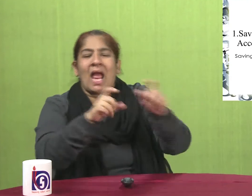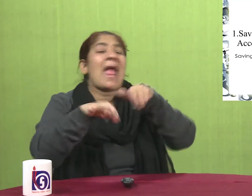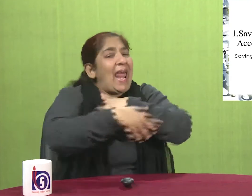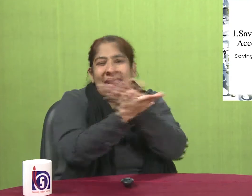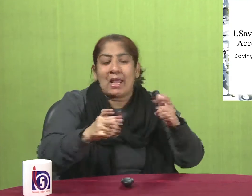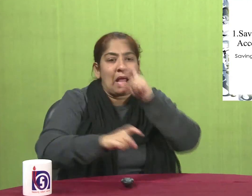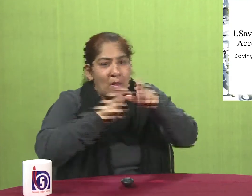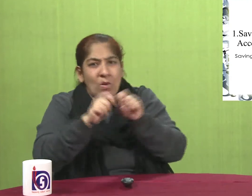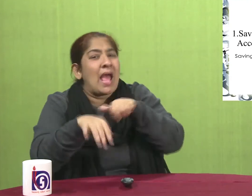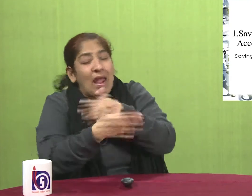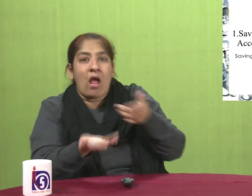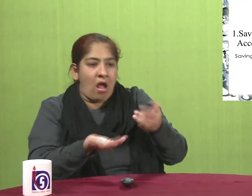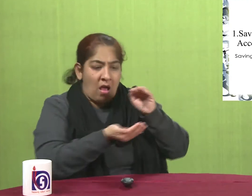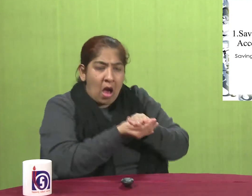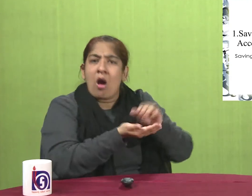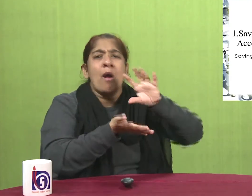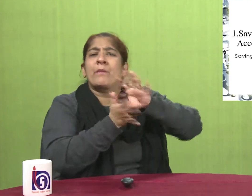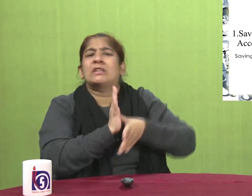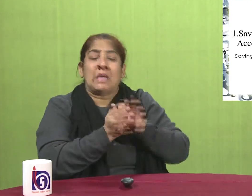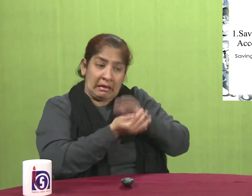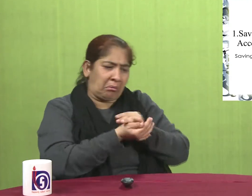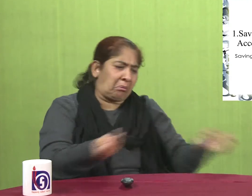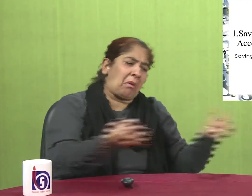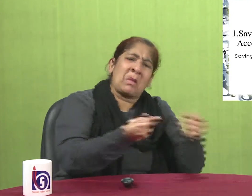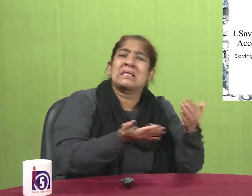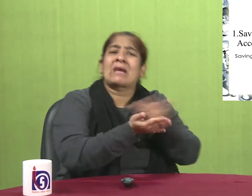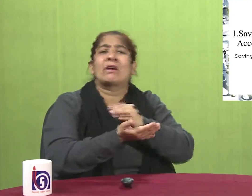for future use, emergencies.